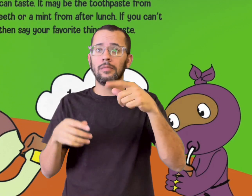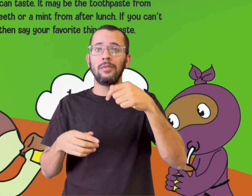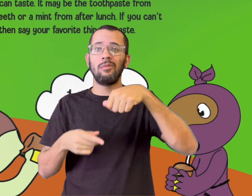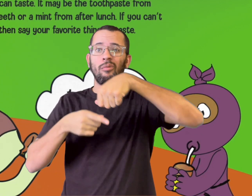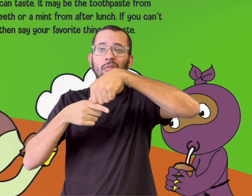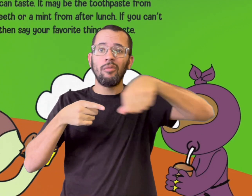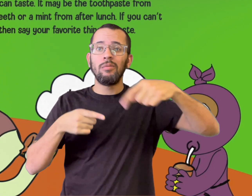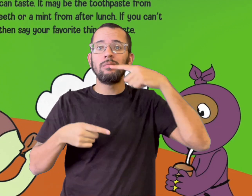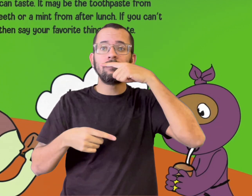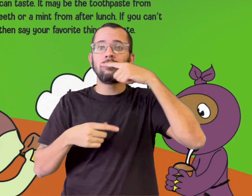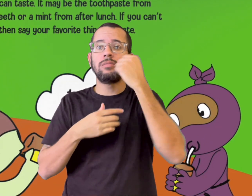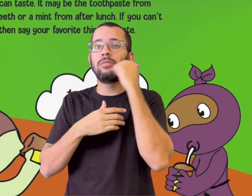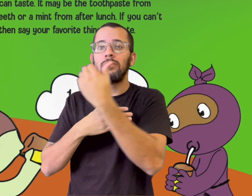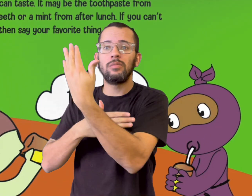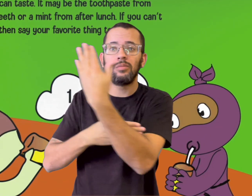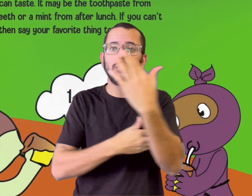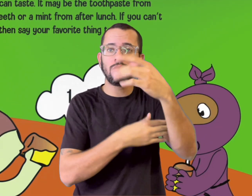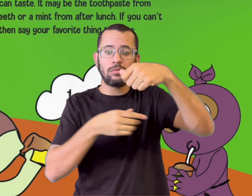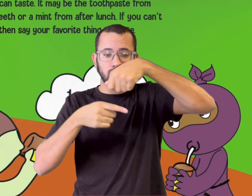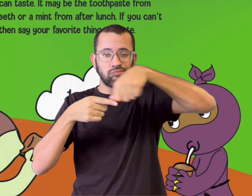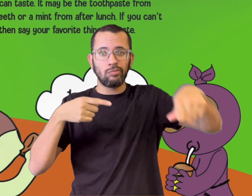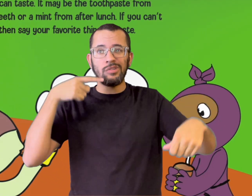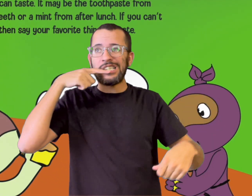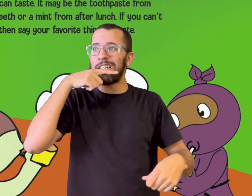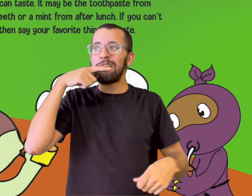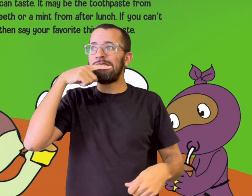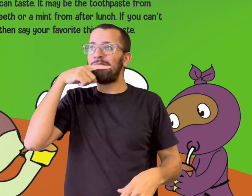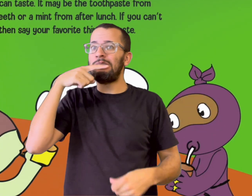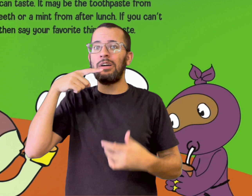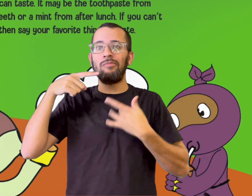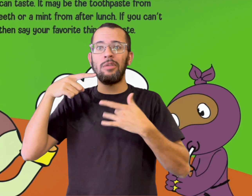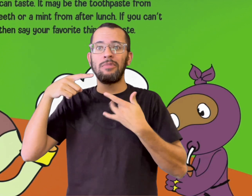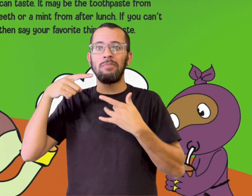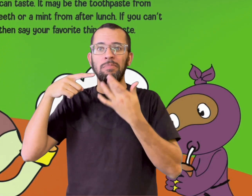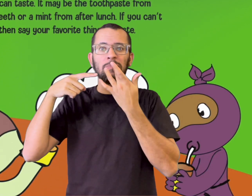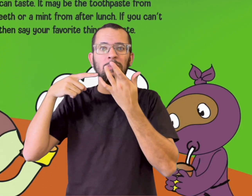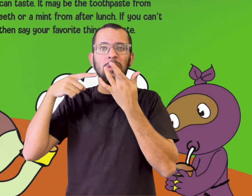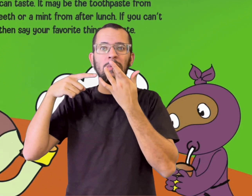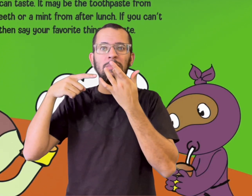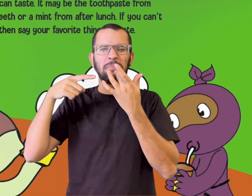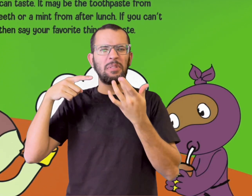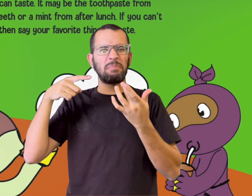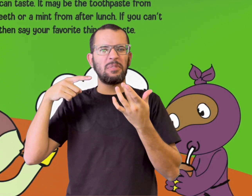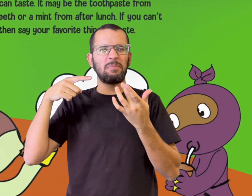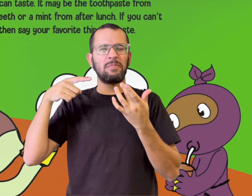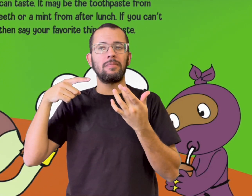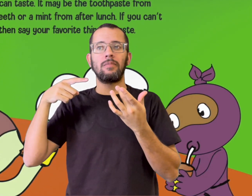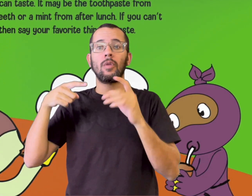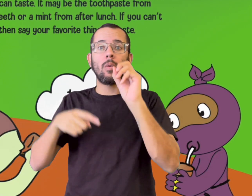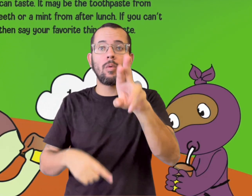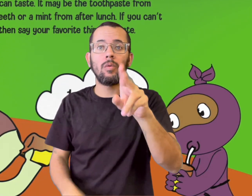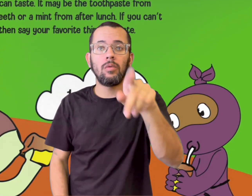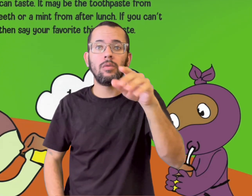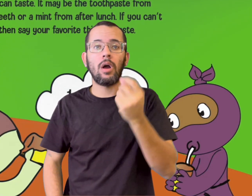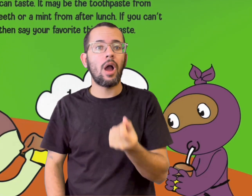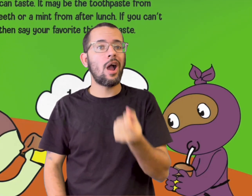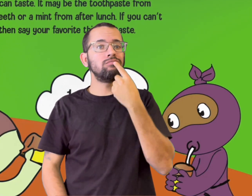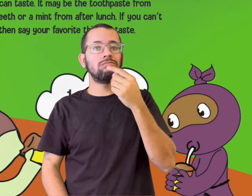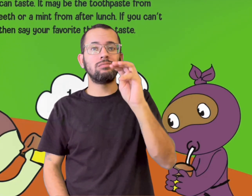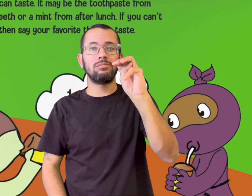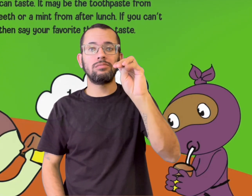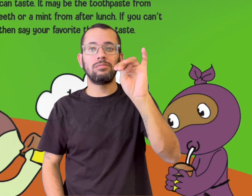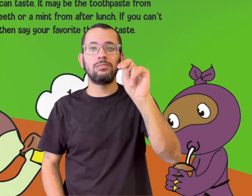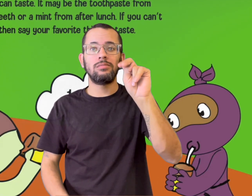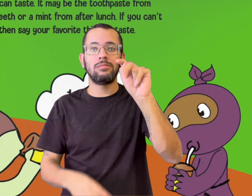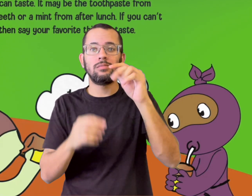Say one thing you can taste. It may be the toothpaste from brushing your teeth or a mint from after lunch. If you can't taste